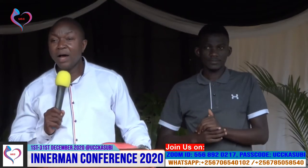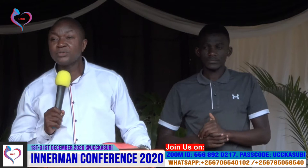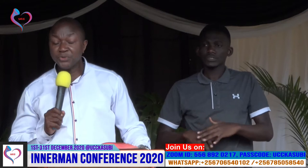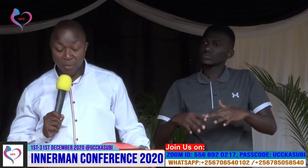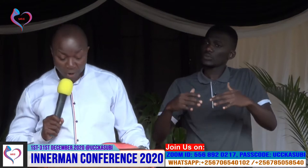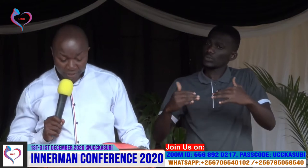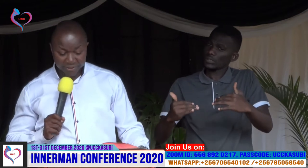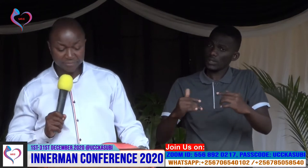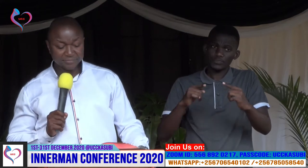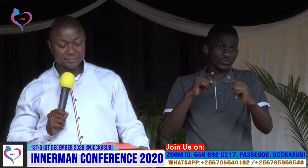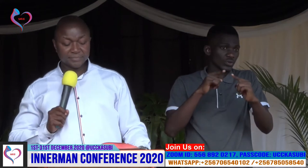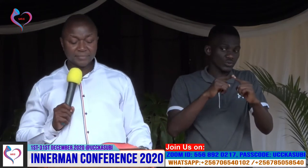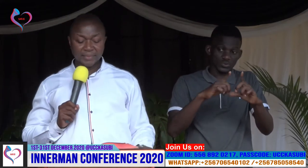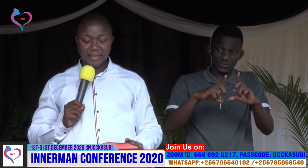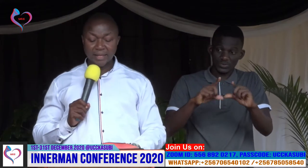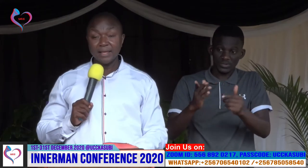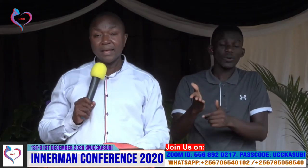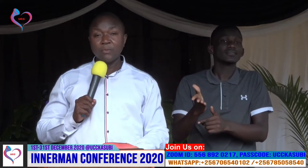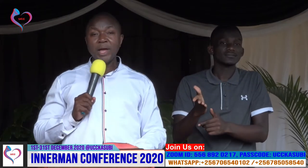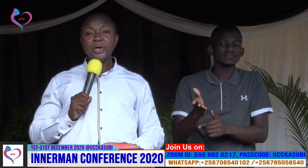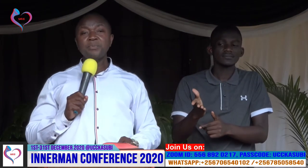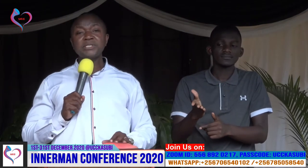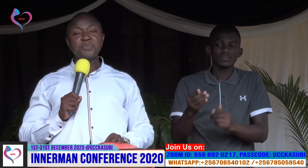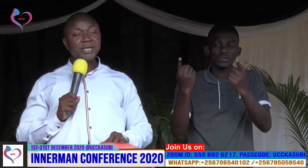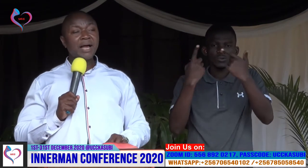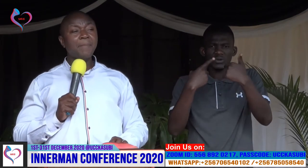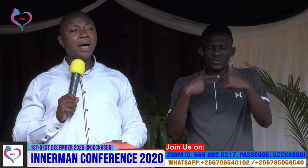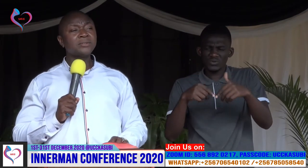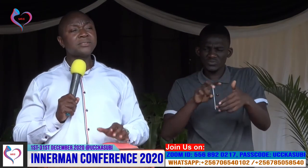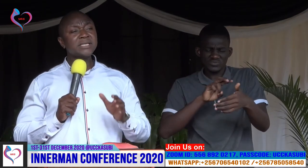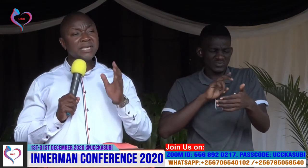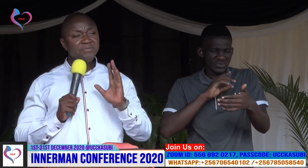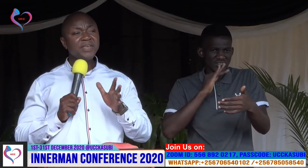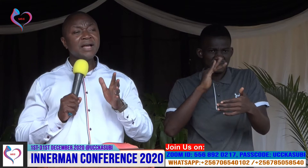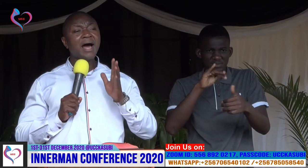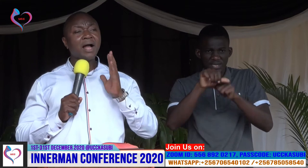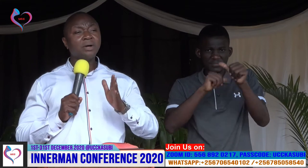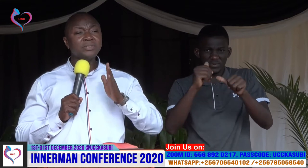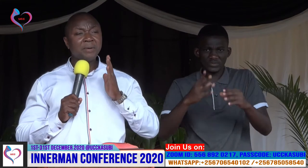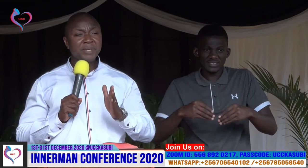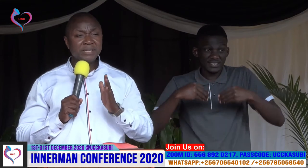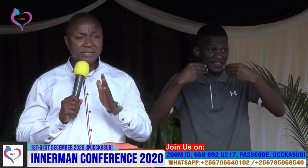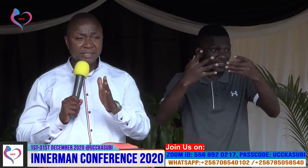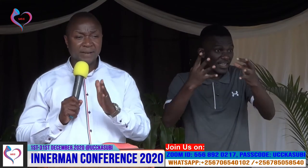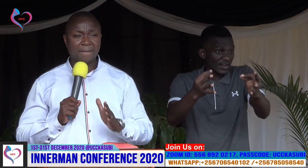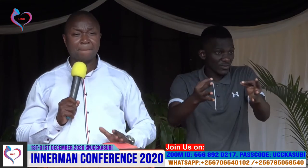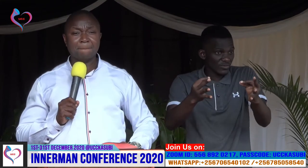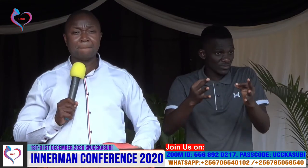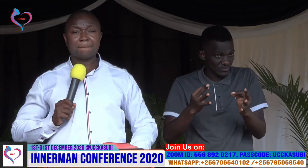So now to the word. We are going to be speaking about giving